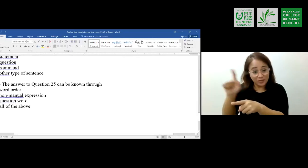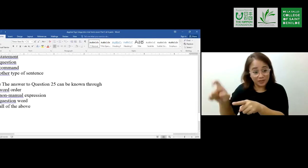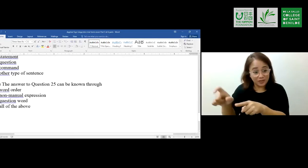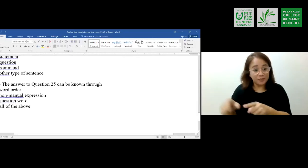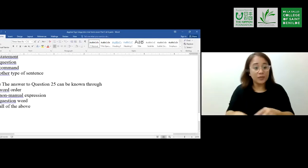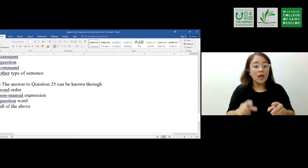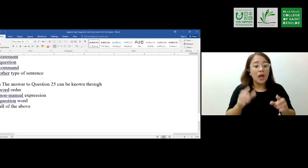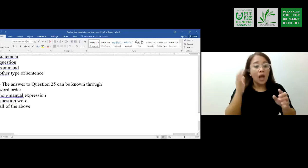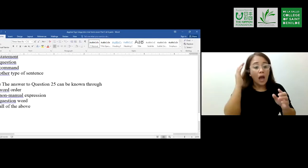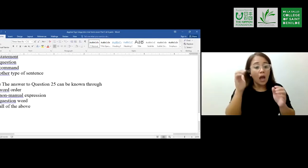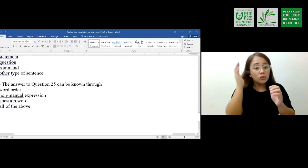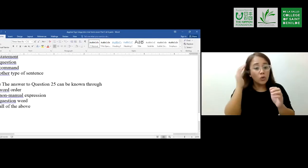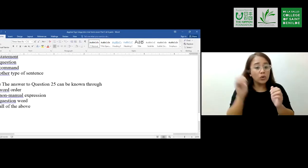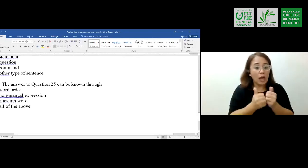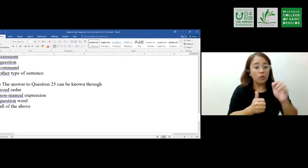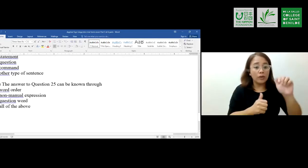word order.